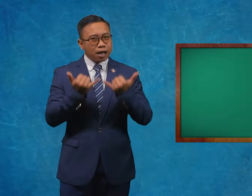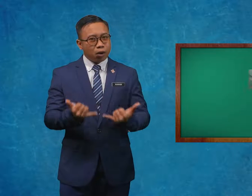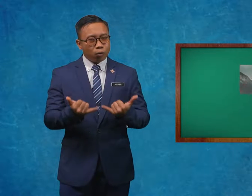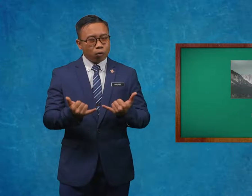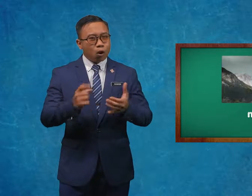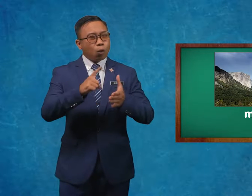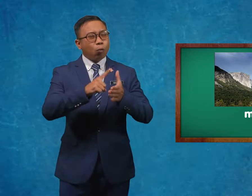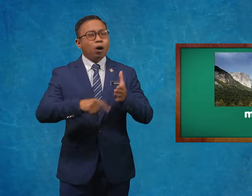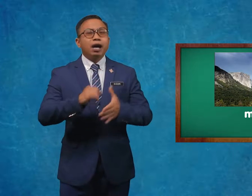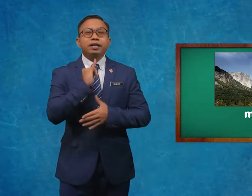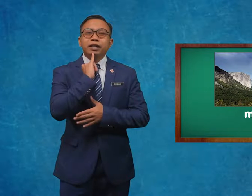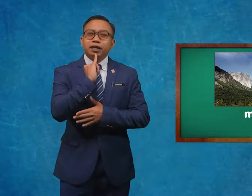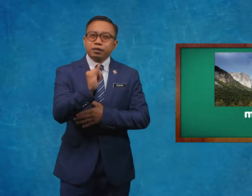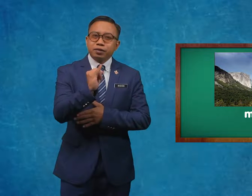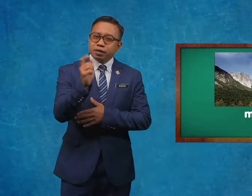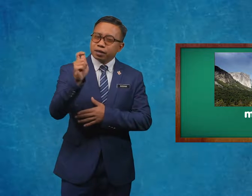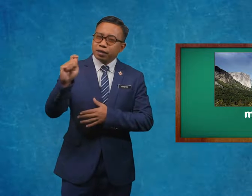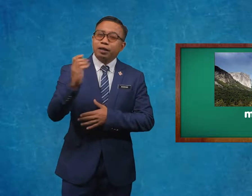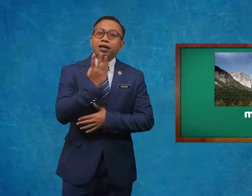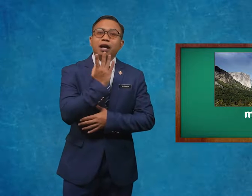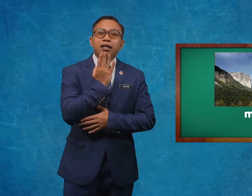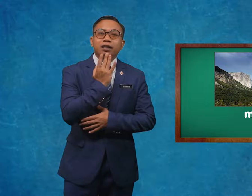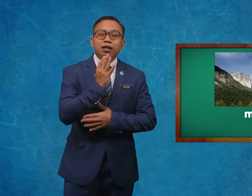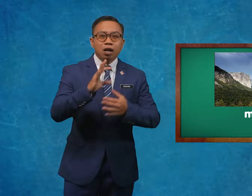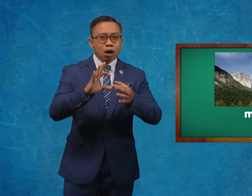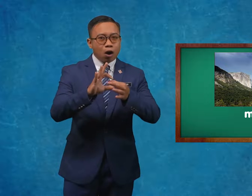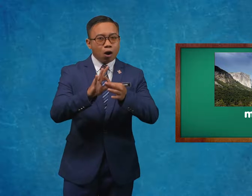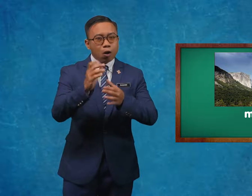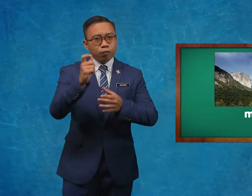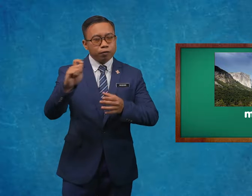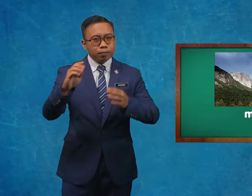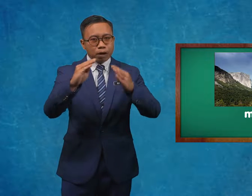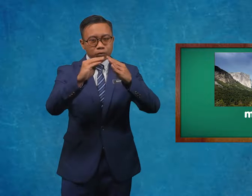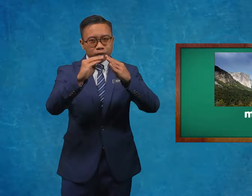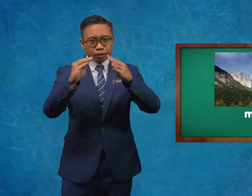Now, what is the color of the mountain?